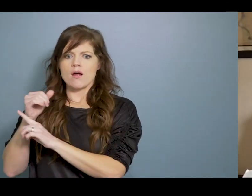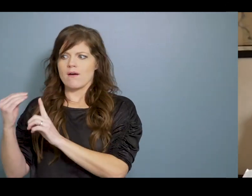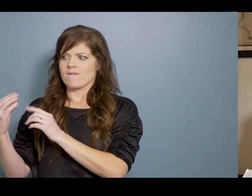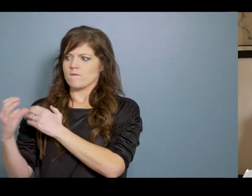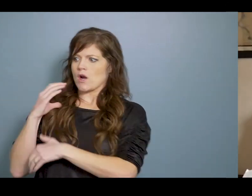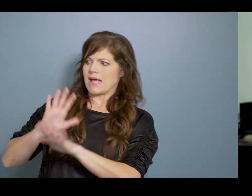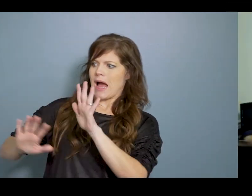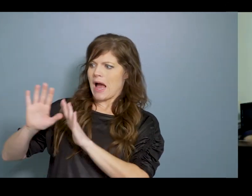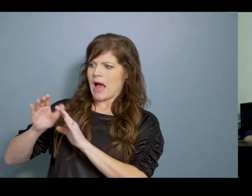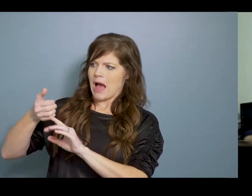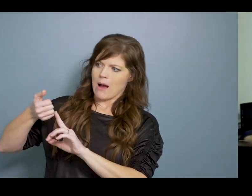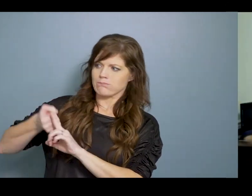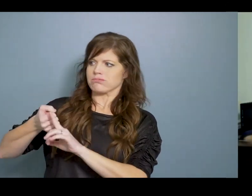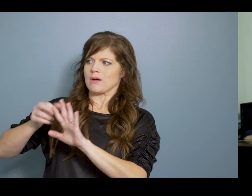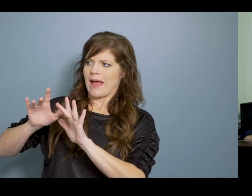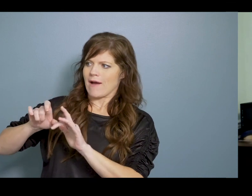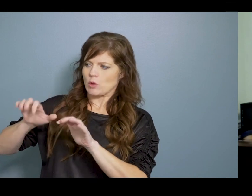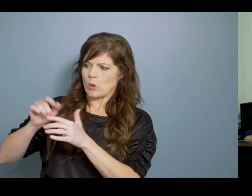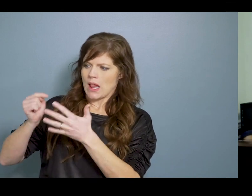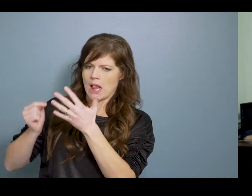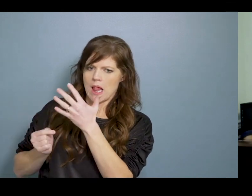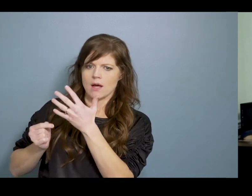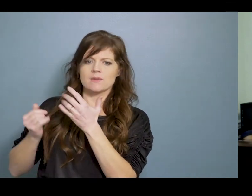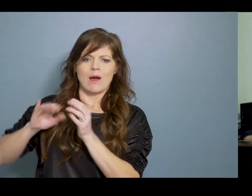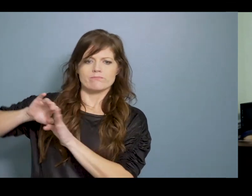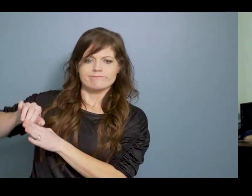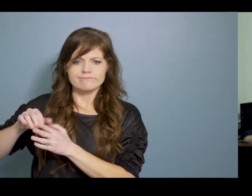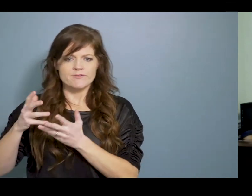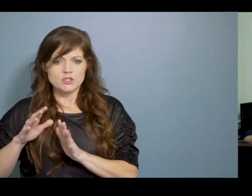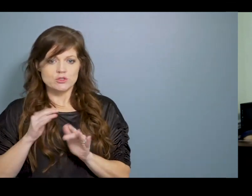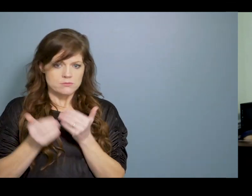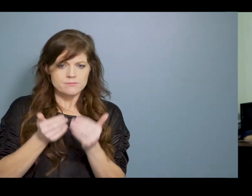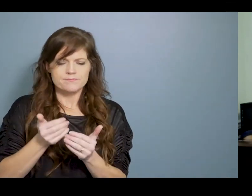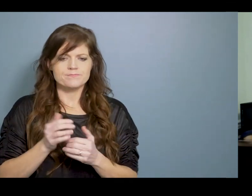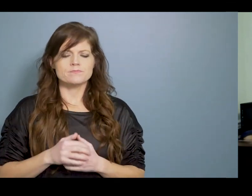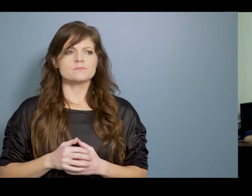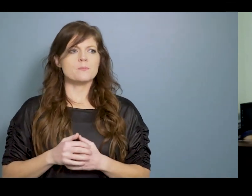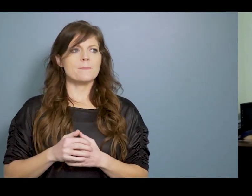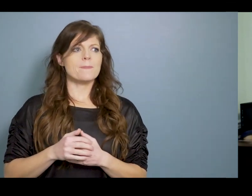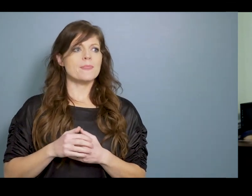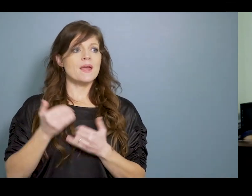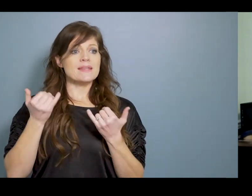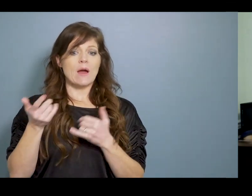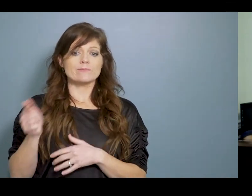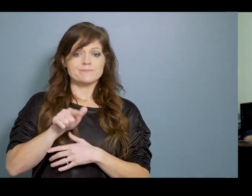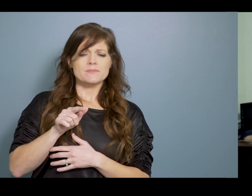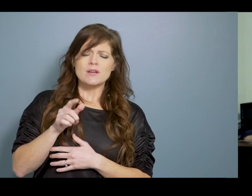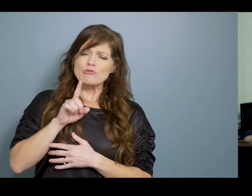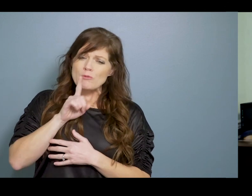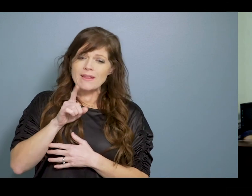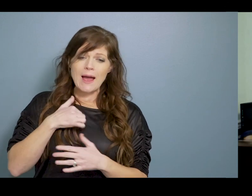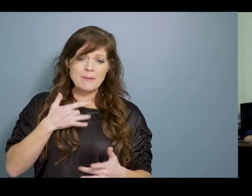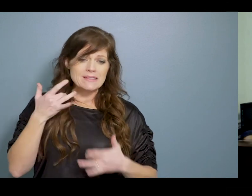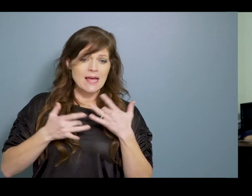next. For me personally, I think the thing that really has got me the most excited over the next 4 months